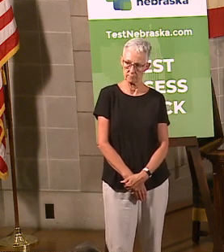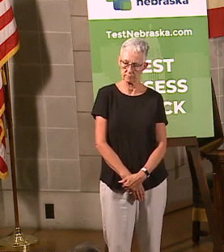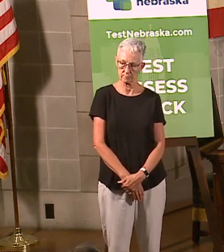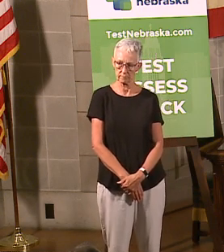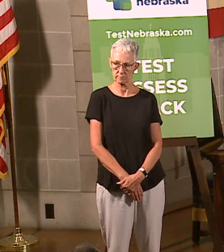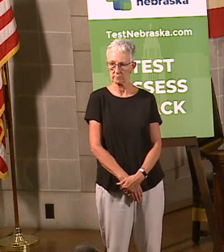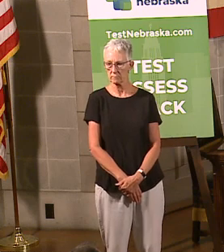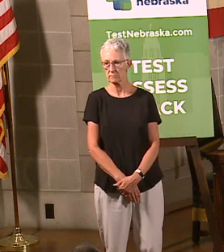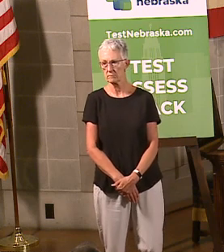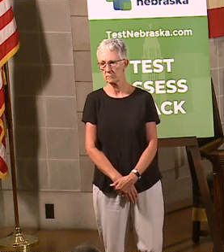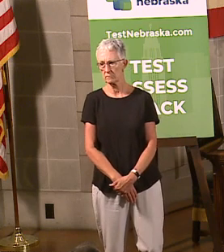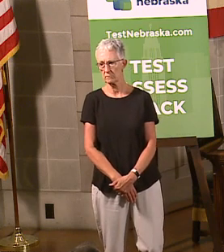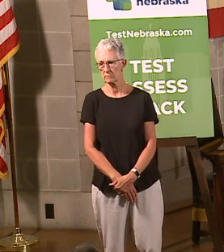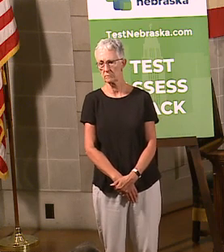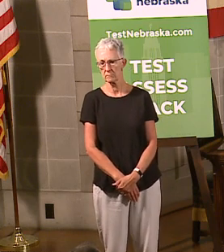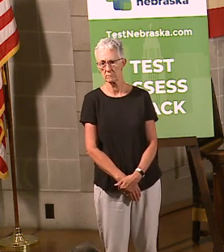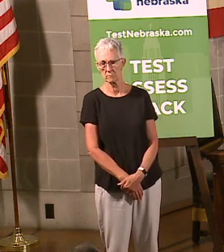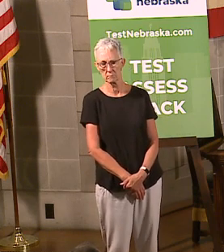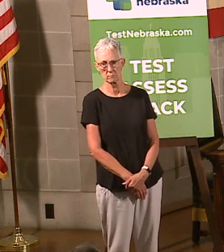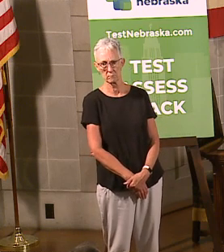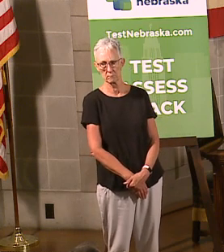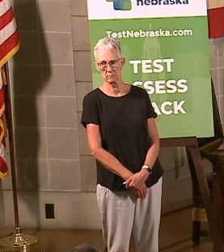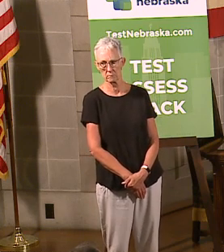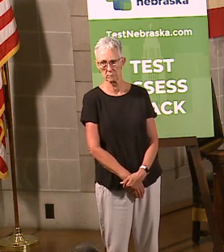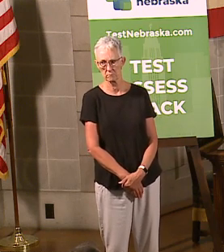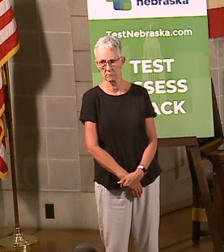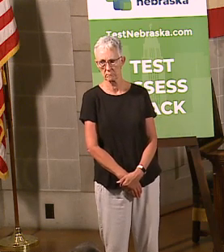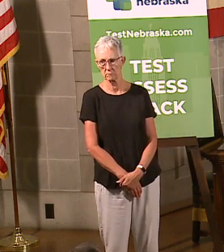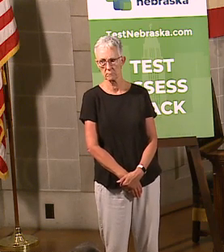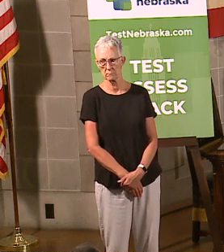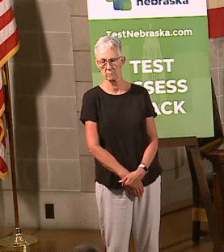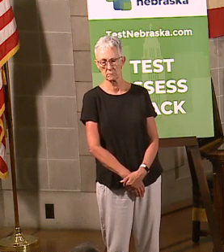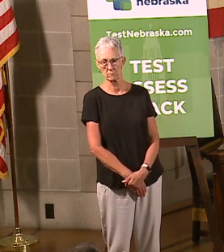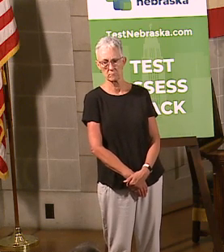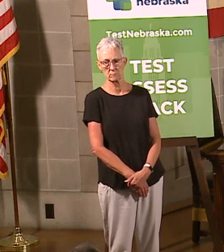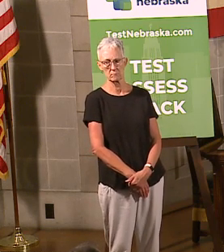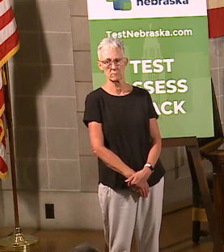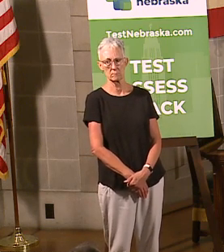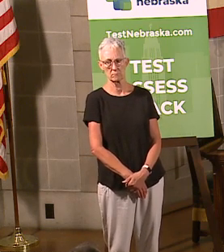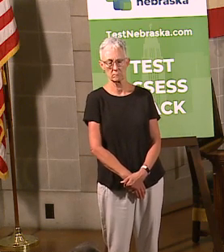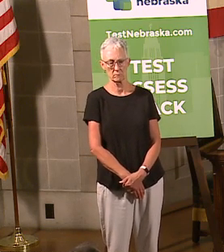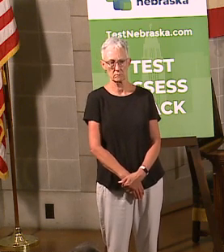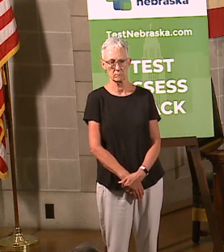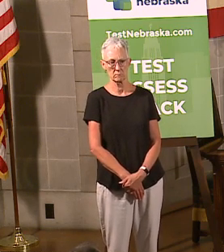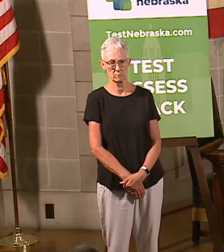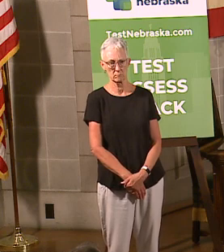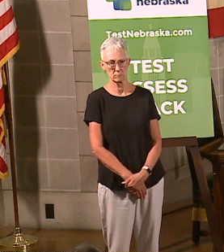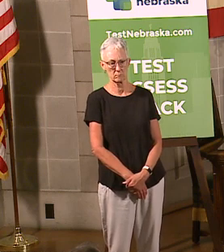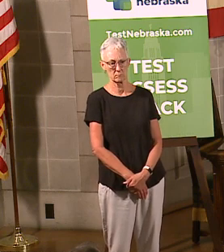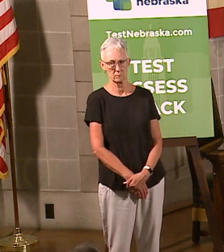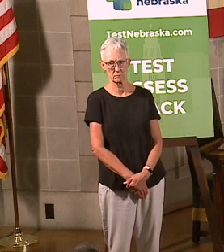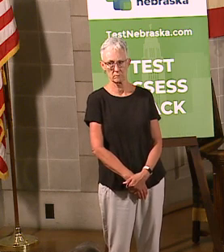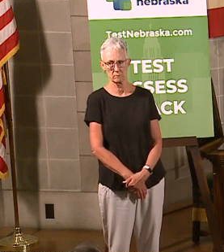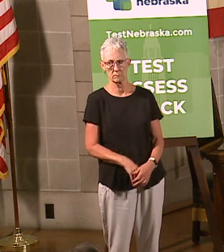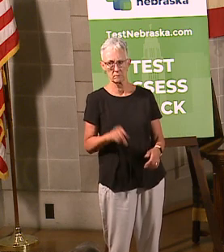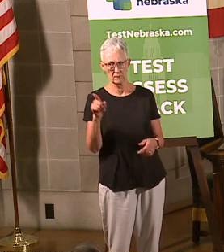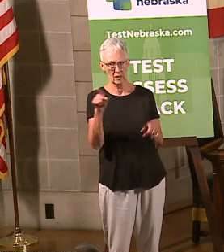to why now, you mentioned that the hospital data is representing that this is the optimal